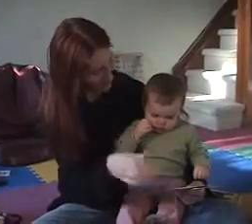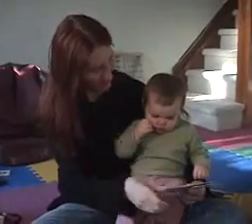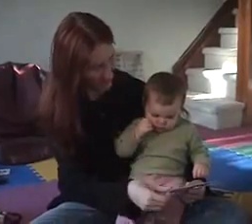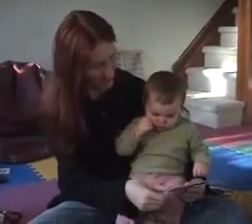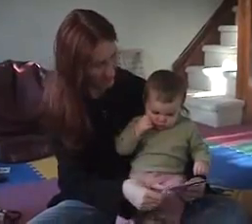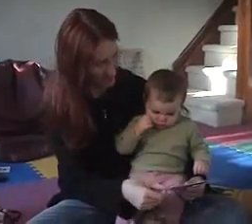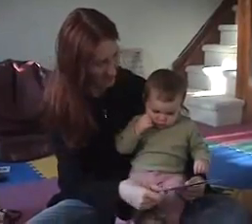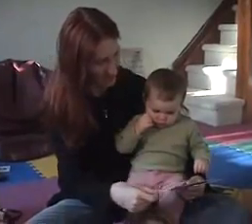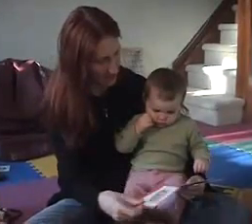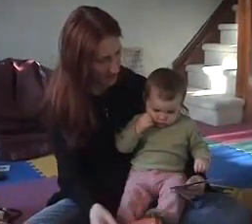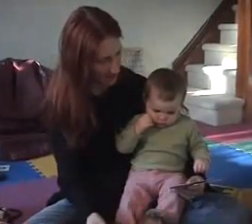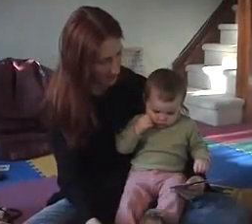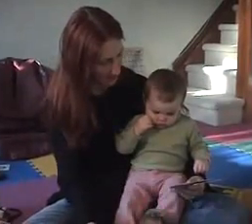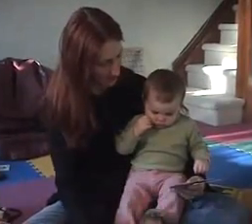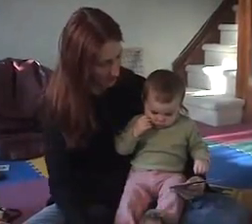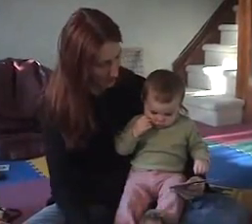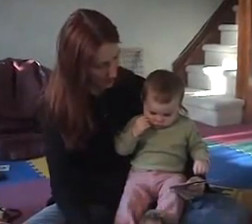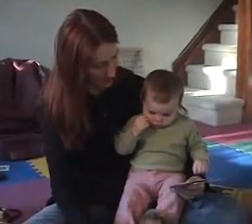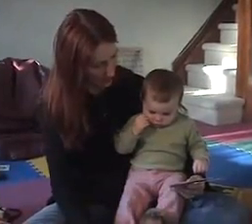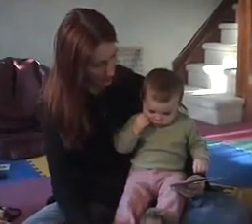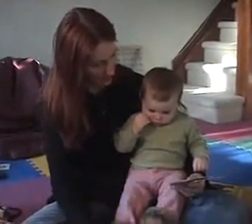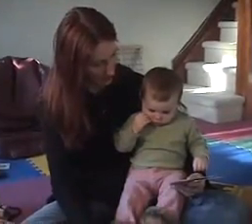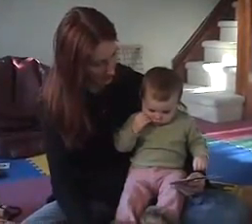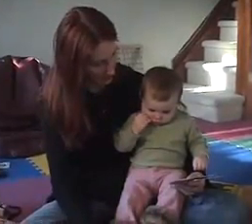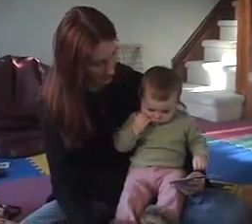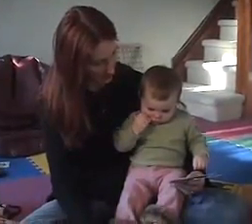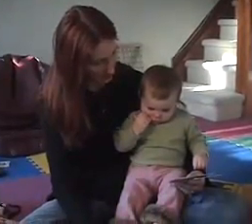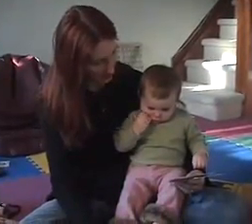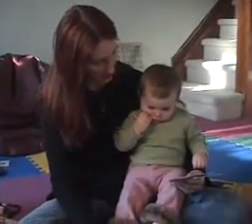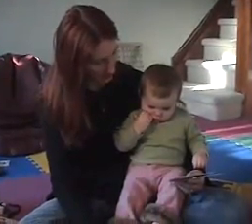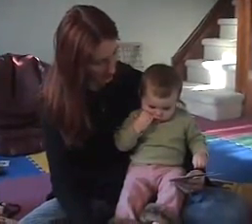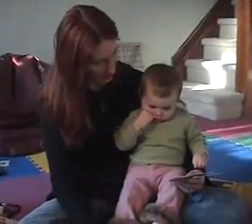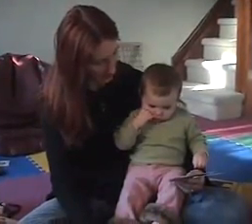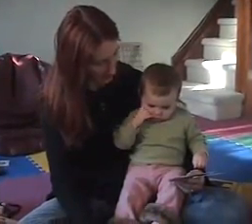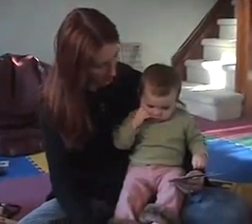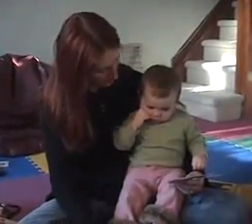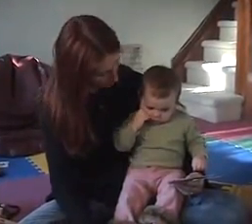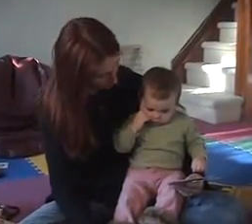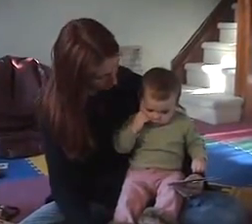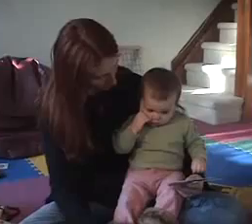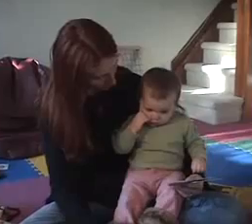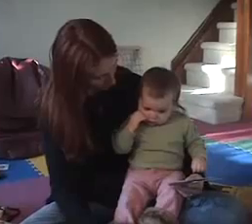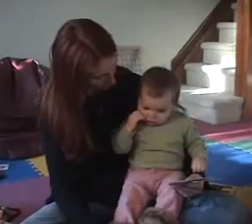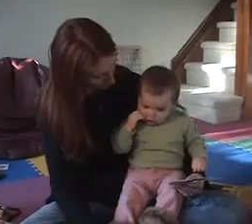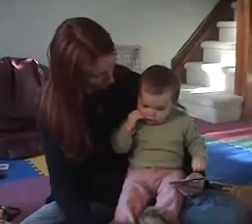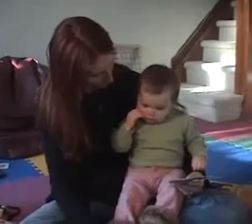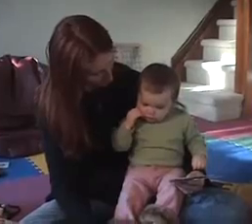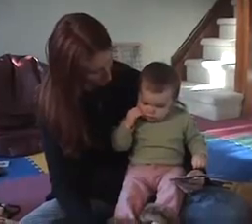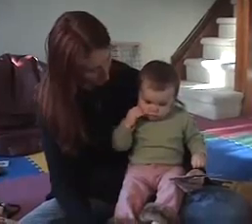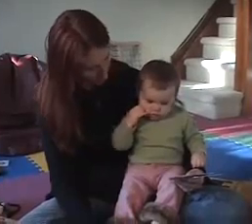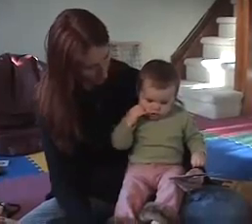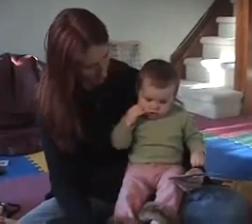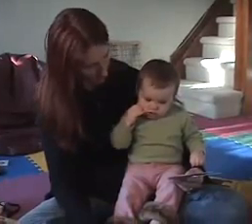what's that, is that a cow, a cow, what's the sign for cow,